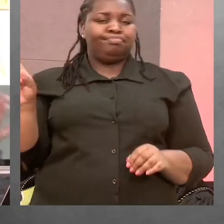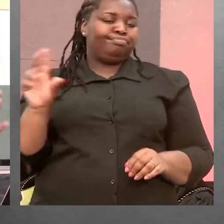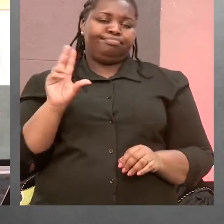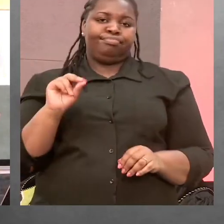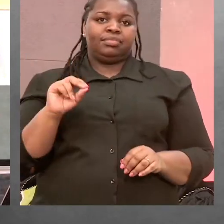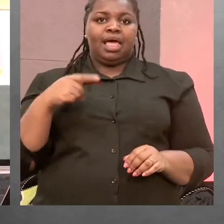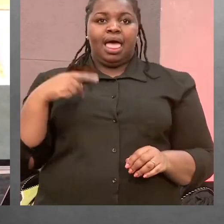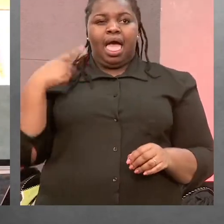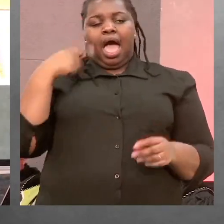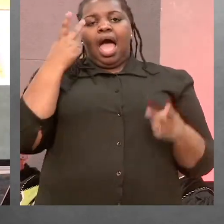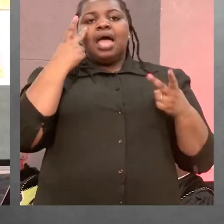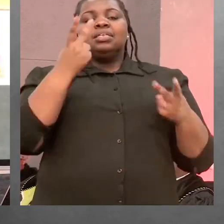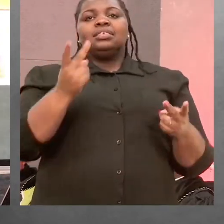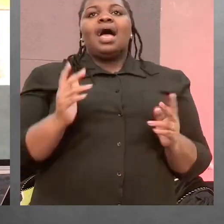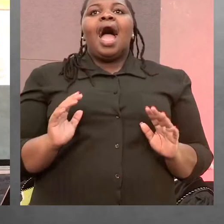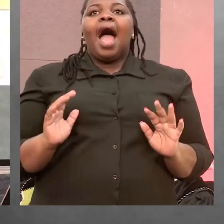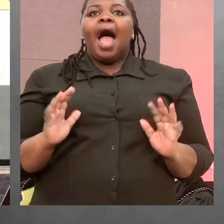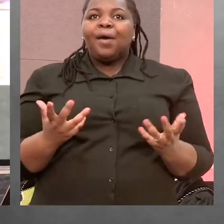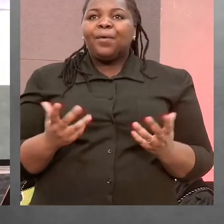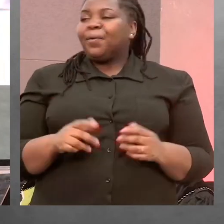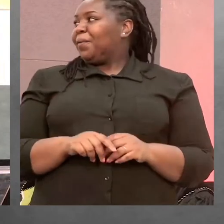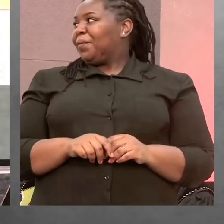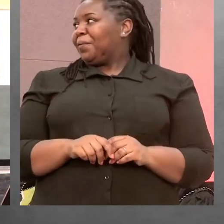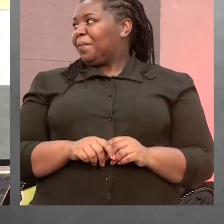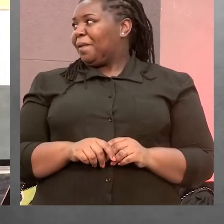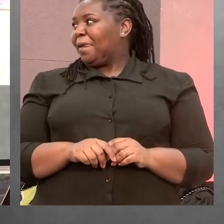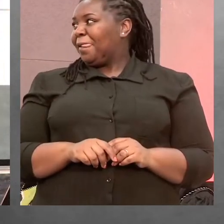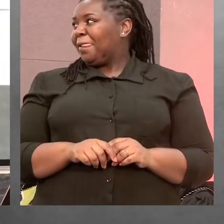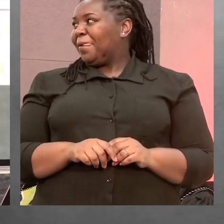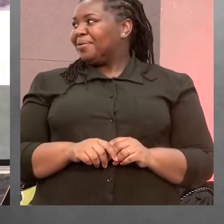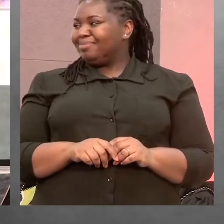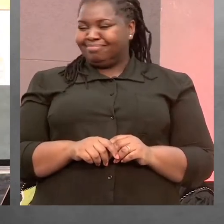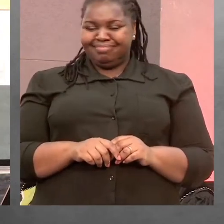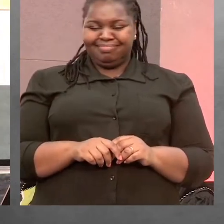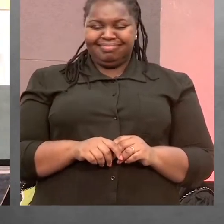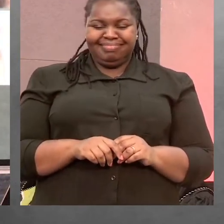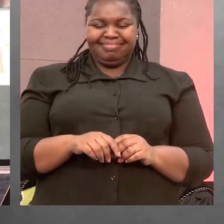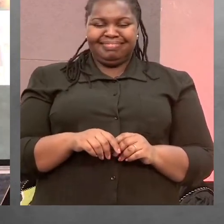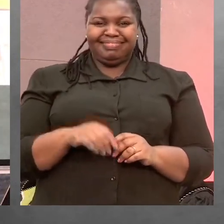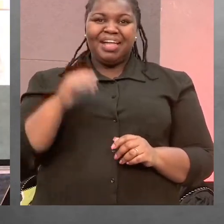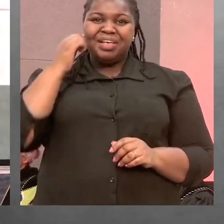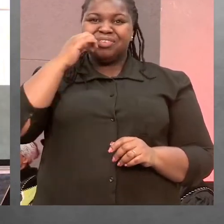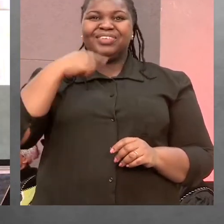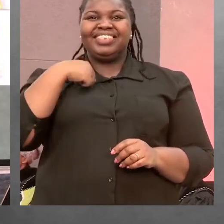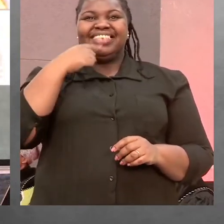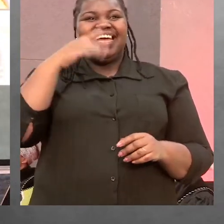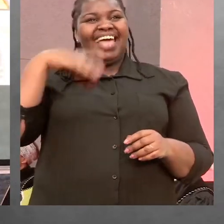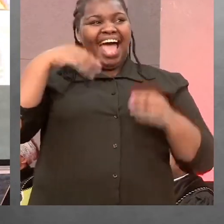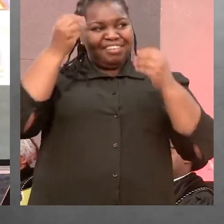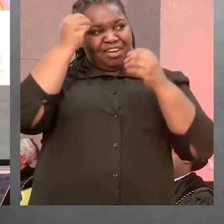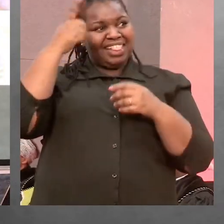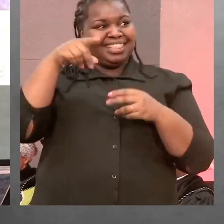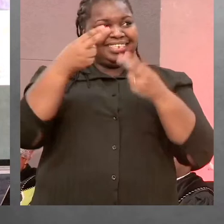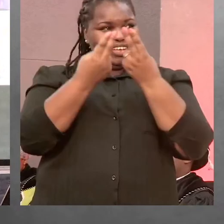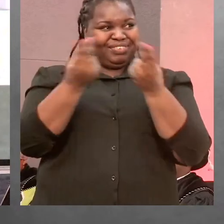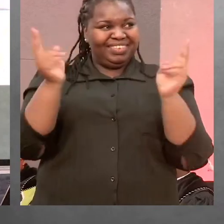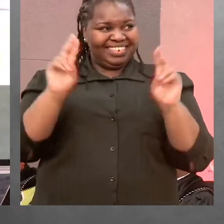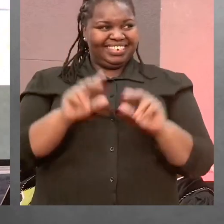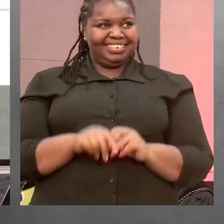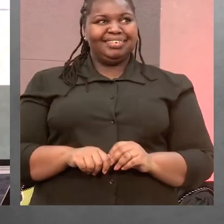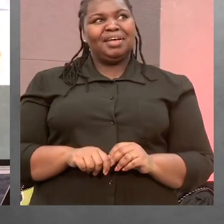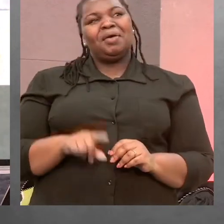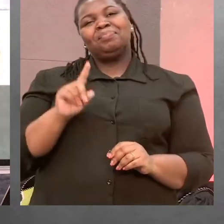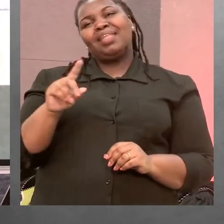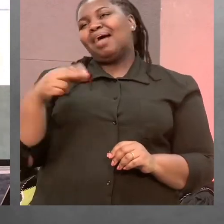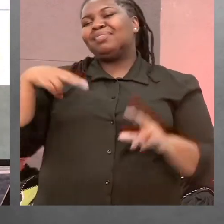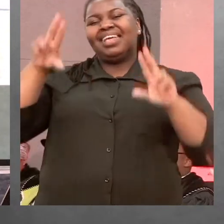way I see this, guys, is that, sorry to say, guys, this is a university. I'm a natural